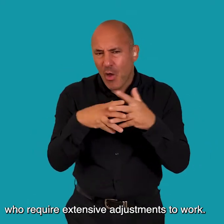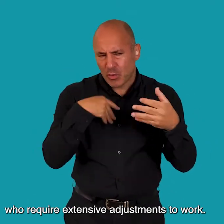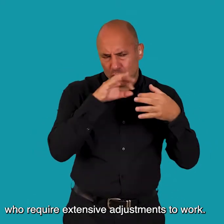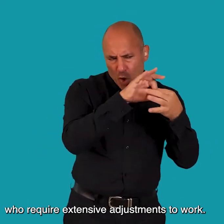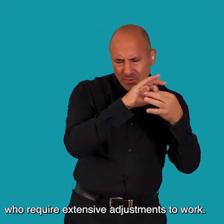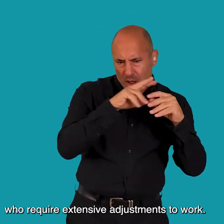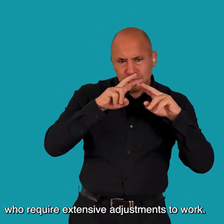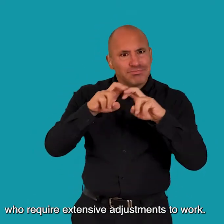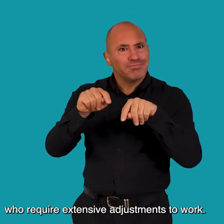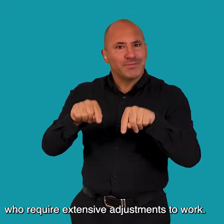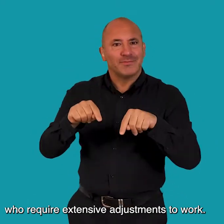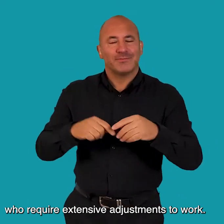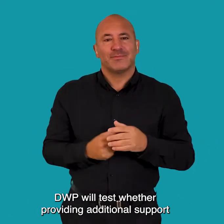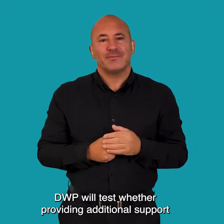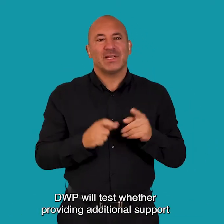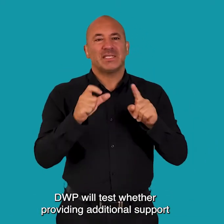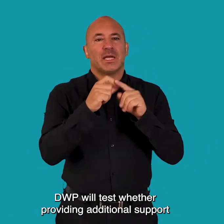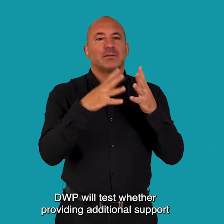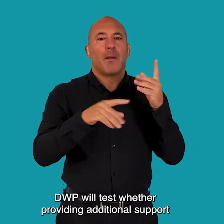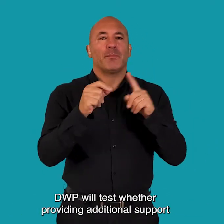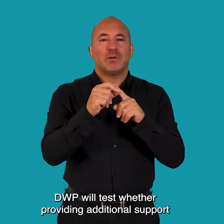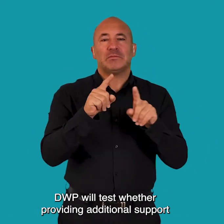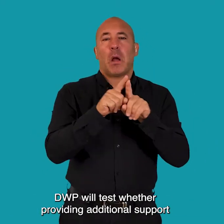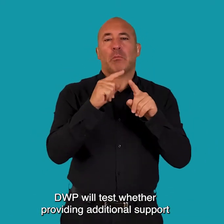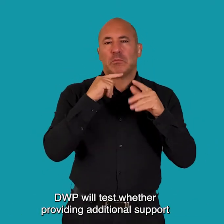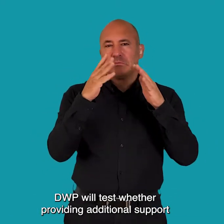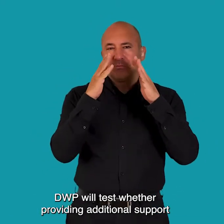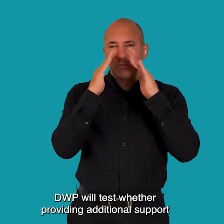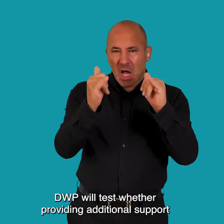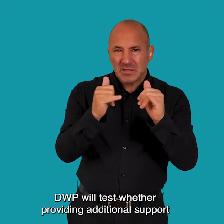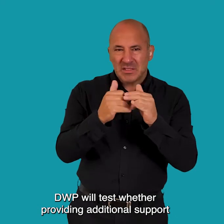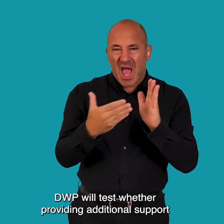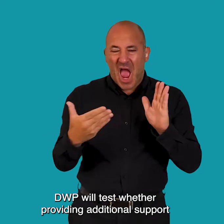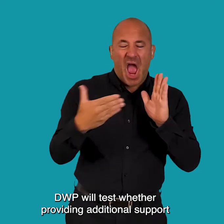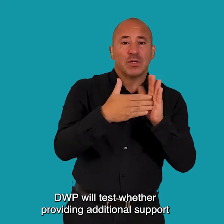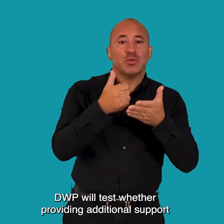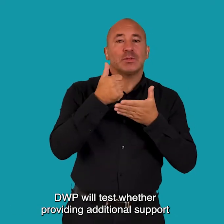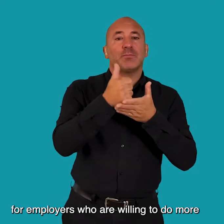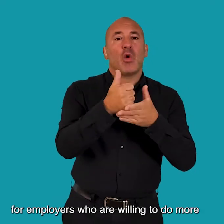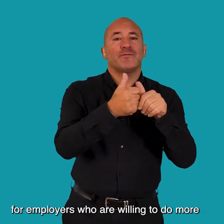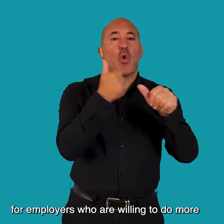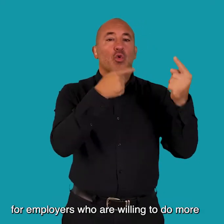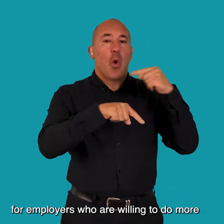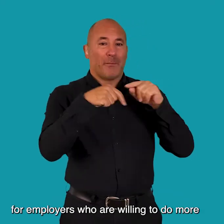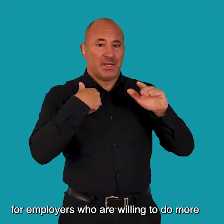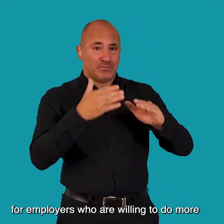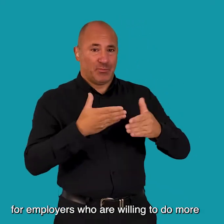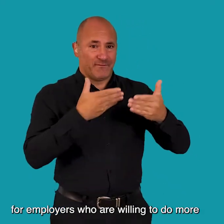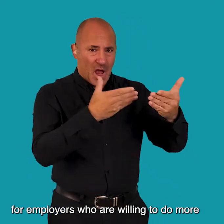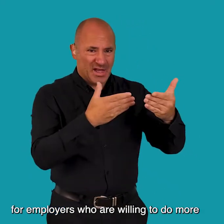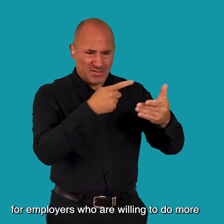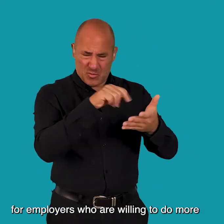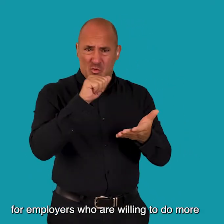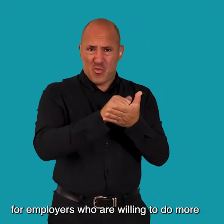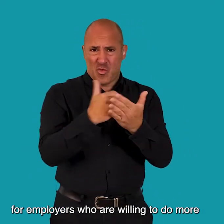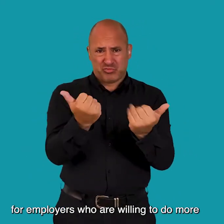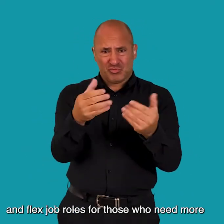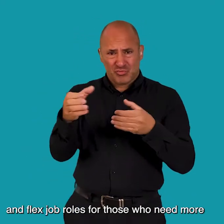to work. DWP will test whether providing additional support for employers who are willing to do more and flex